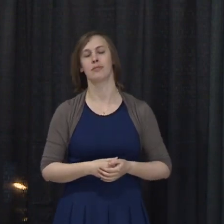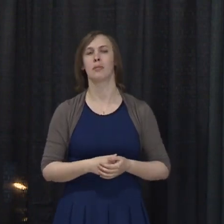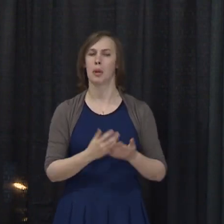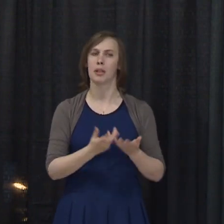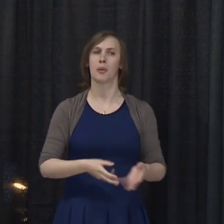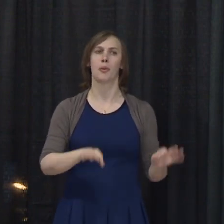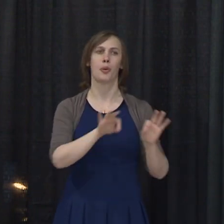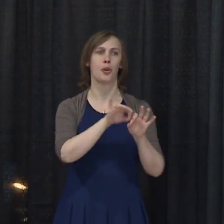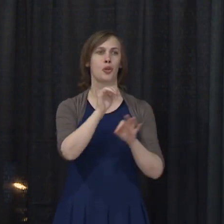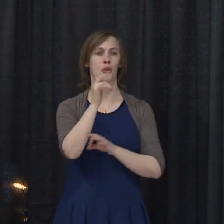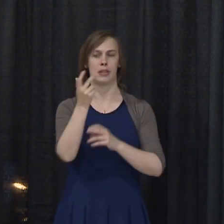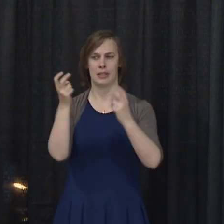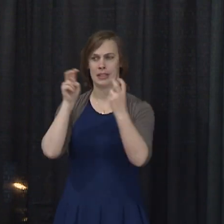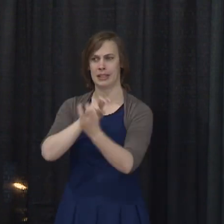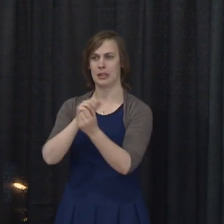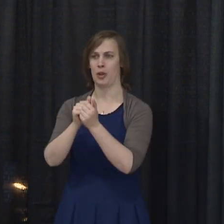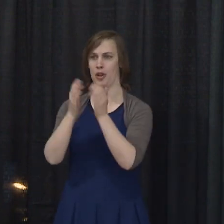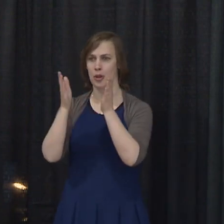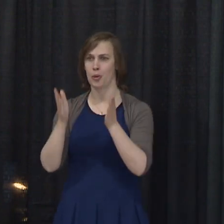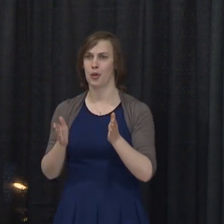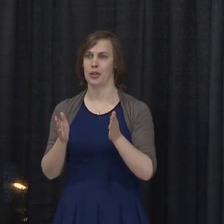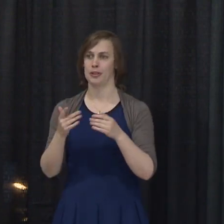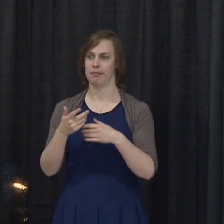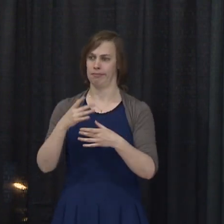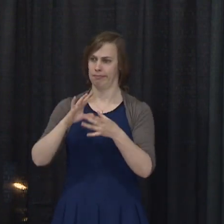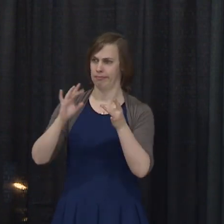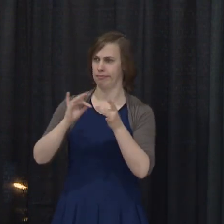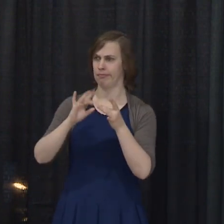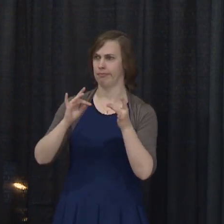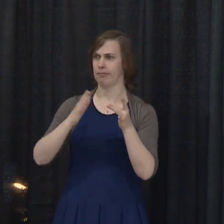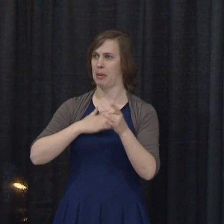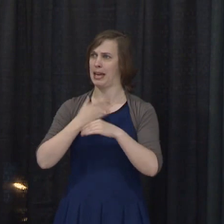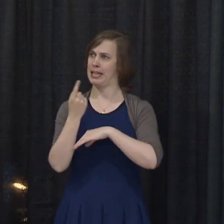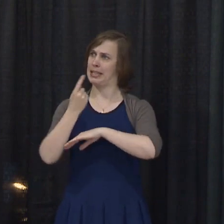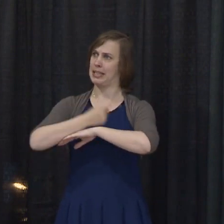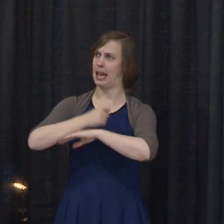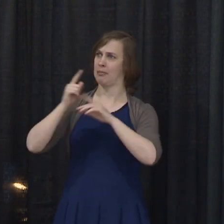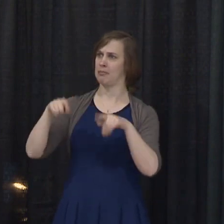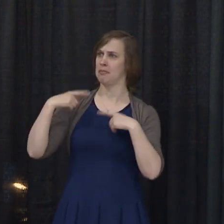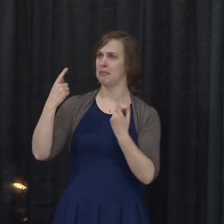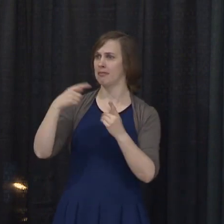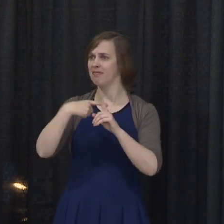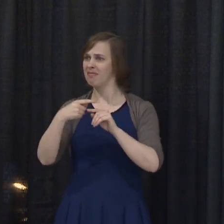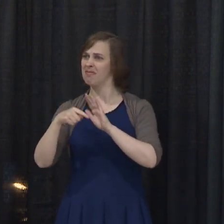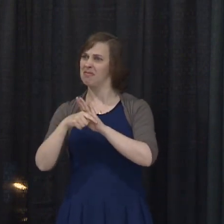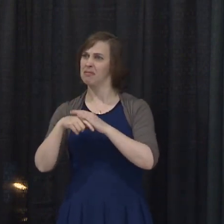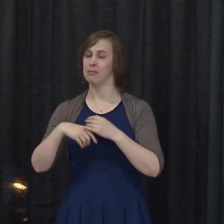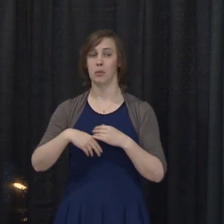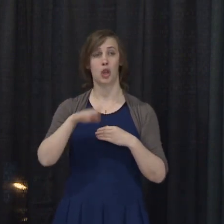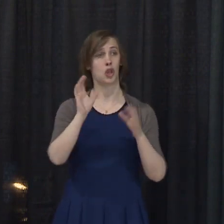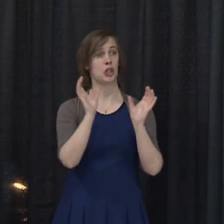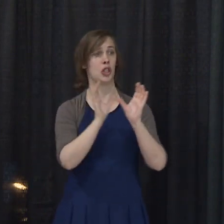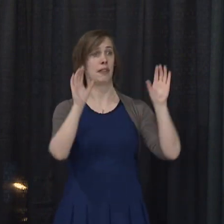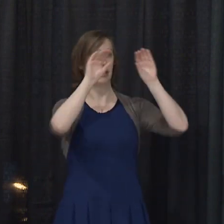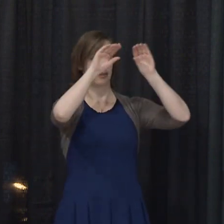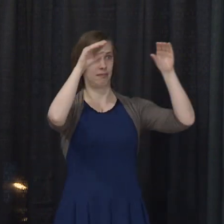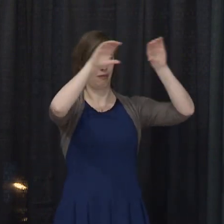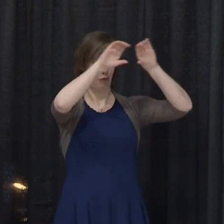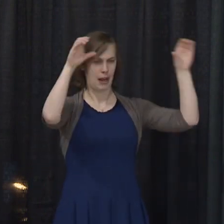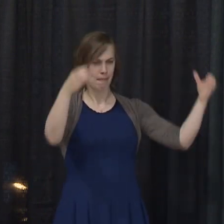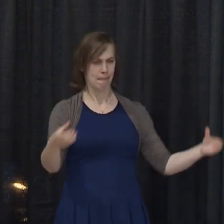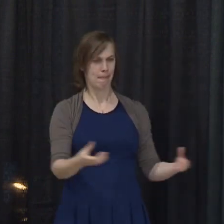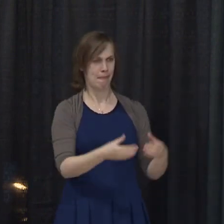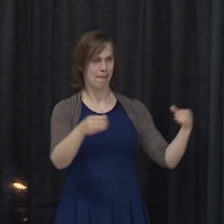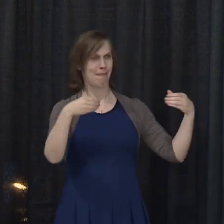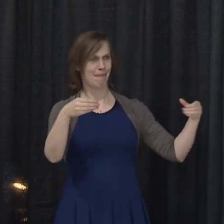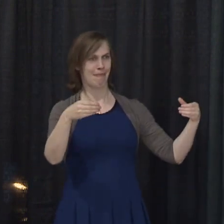your day, your anxieties, your grief. Frame your certificate, like get a really nice frame. Let